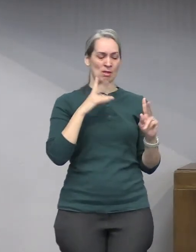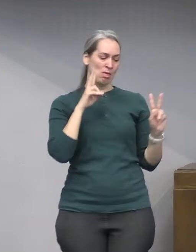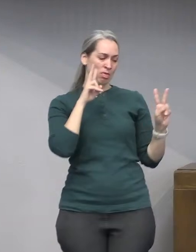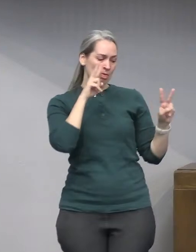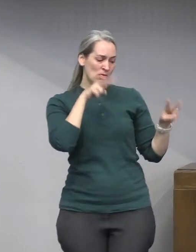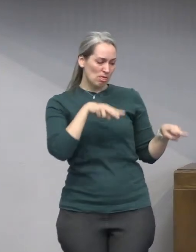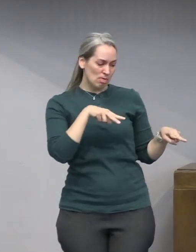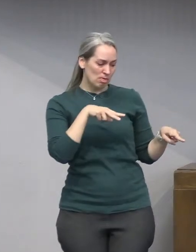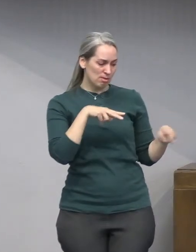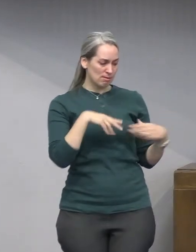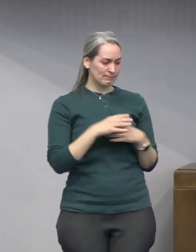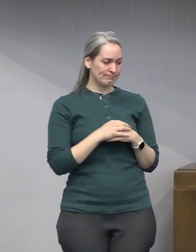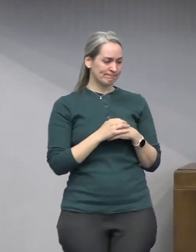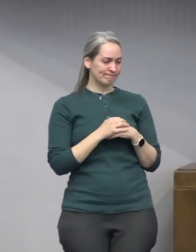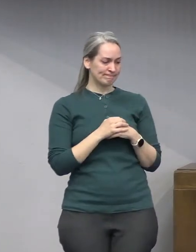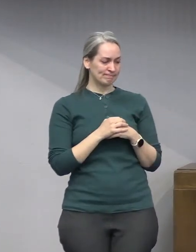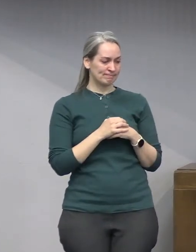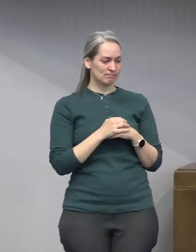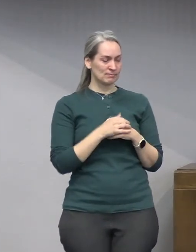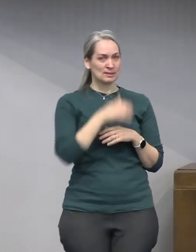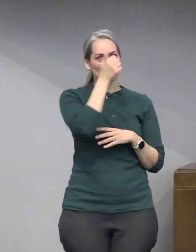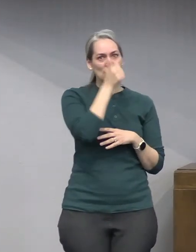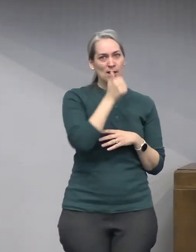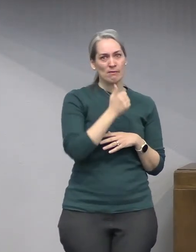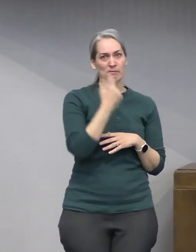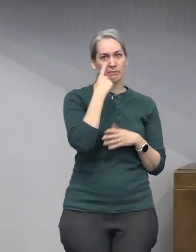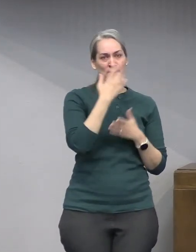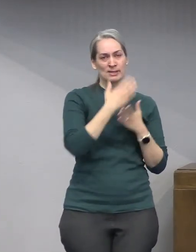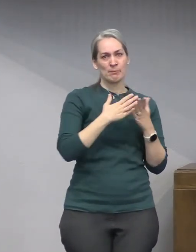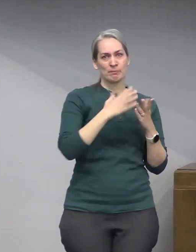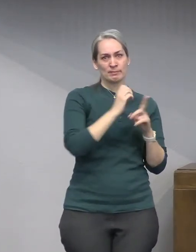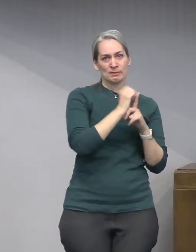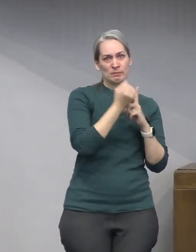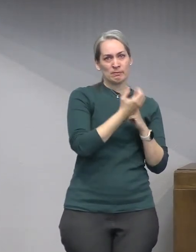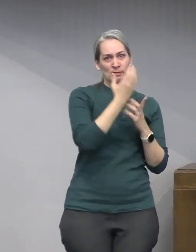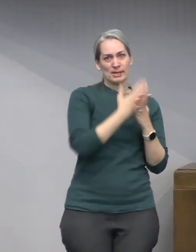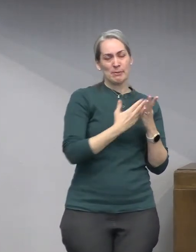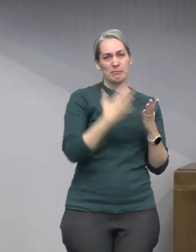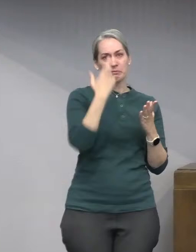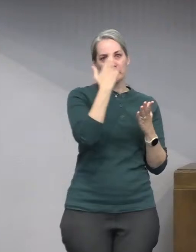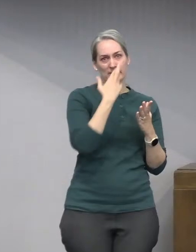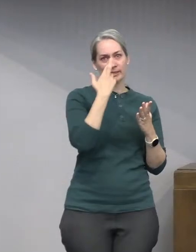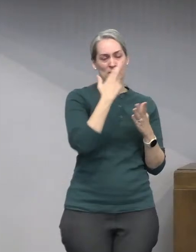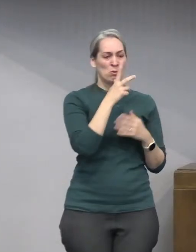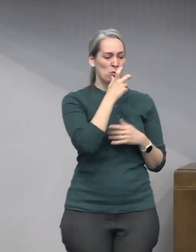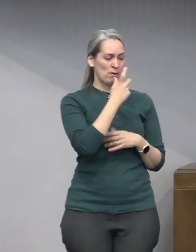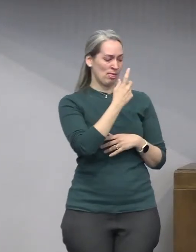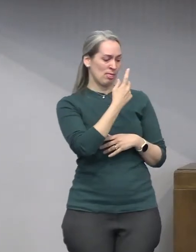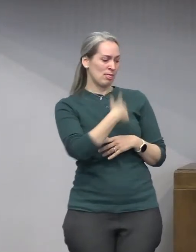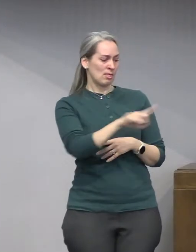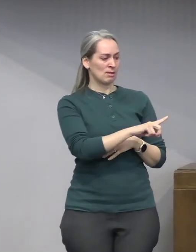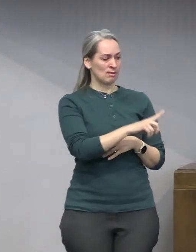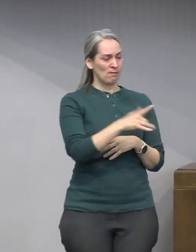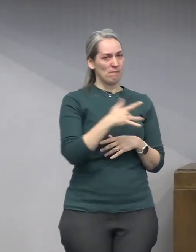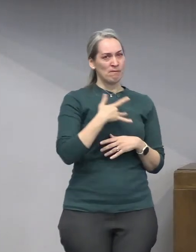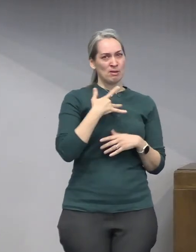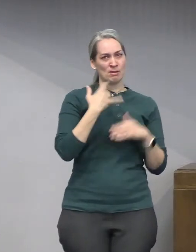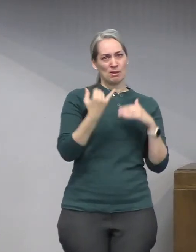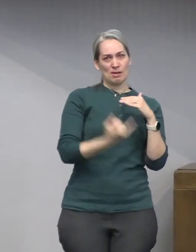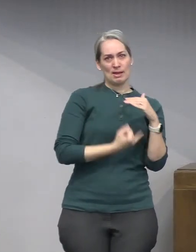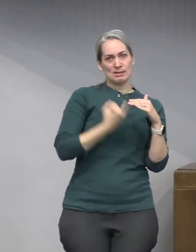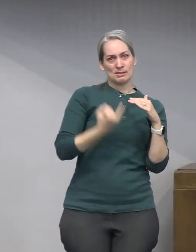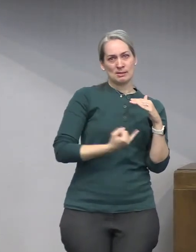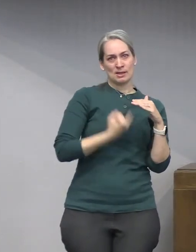have been consigned to suffering for some condition or some reason or other. Who are those who might be